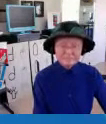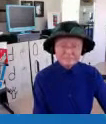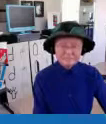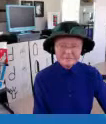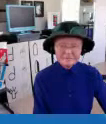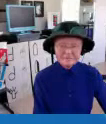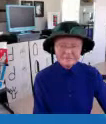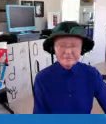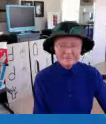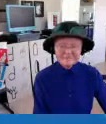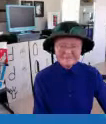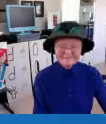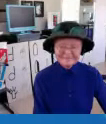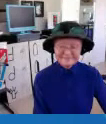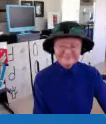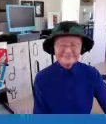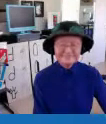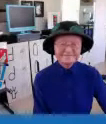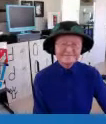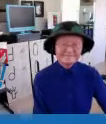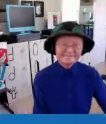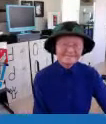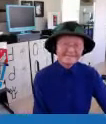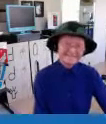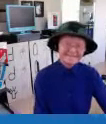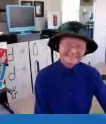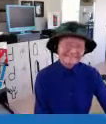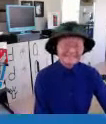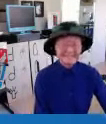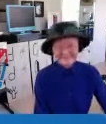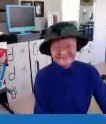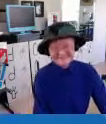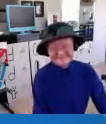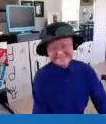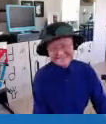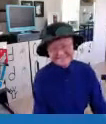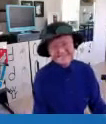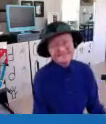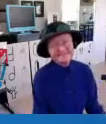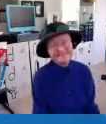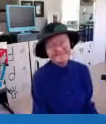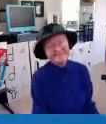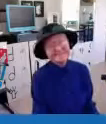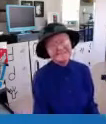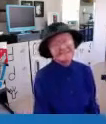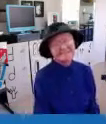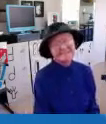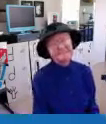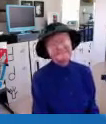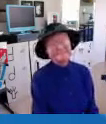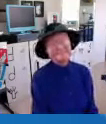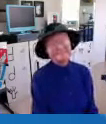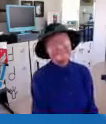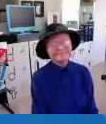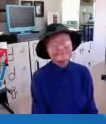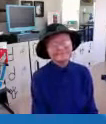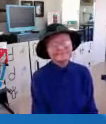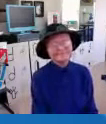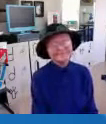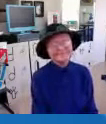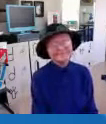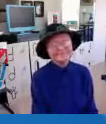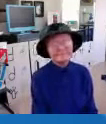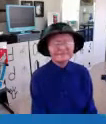it makes a computer almost as smart as a human being, so to speak. Okay. Now,